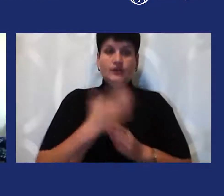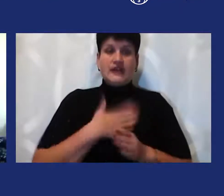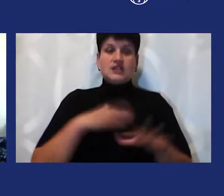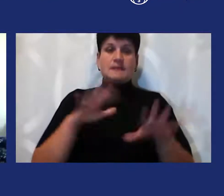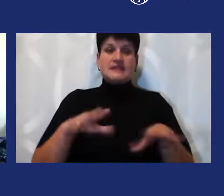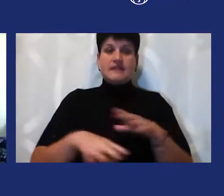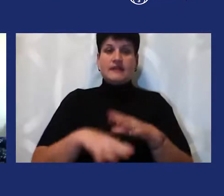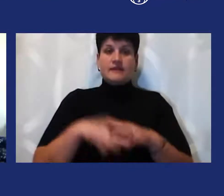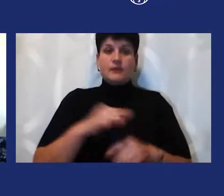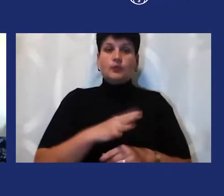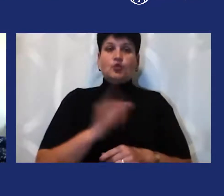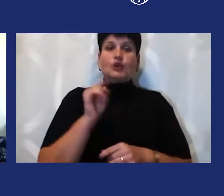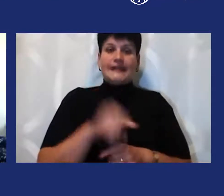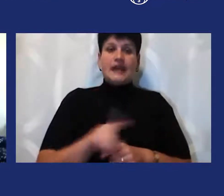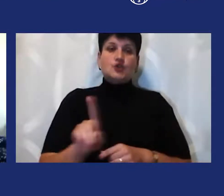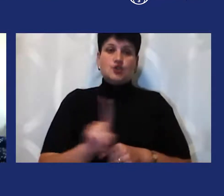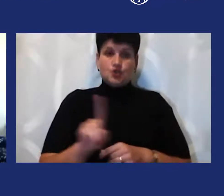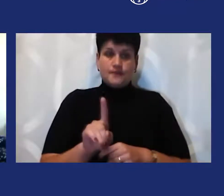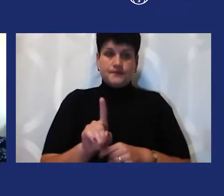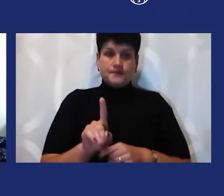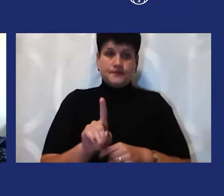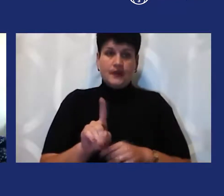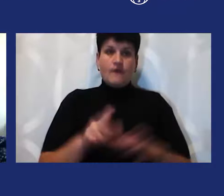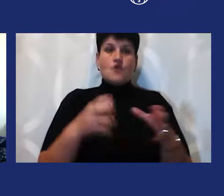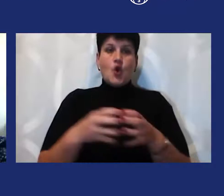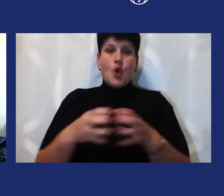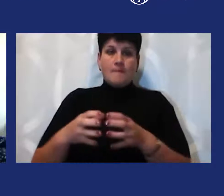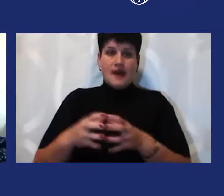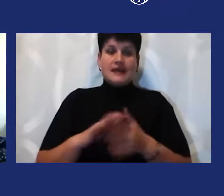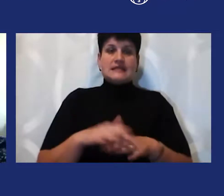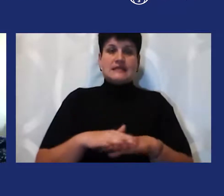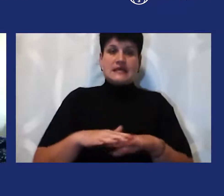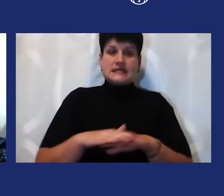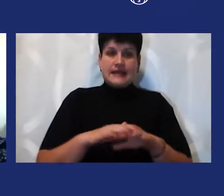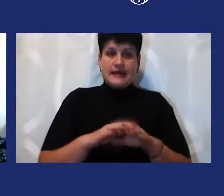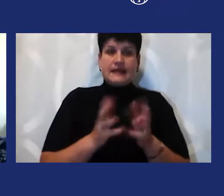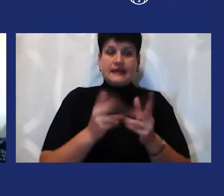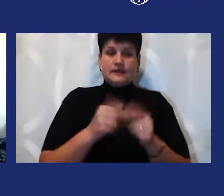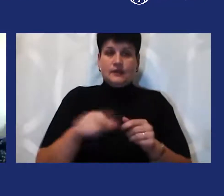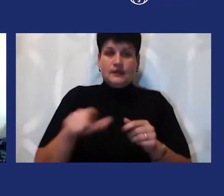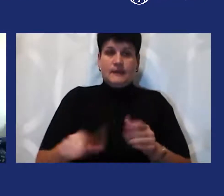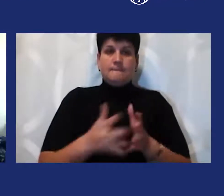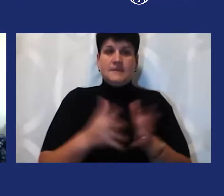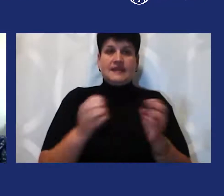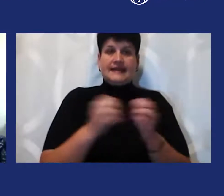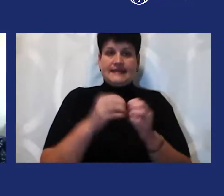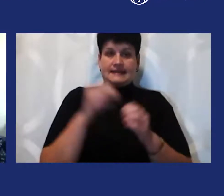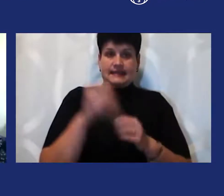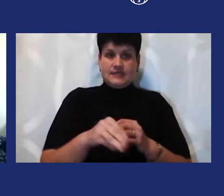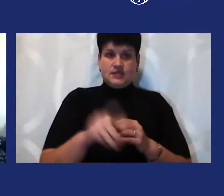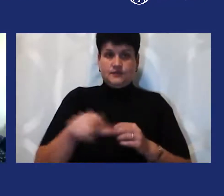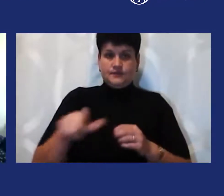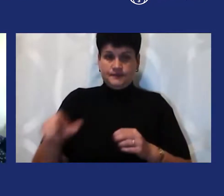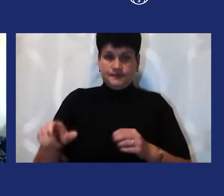the innovations in the latest local elections in communities with the number of voters